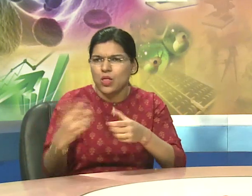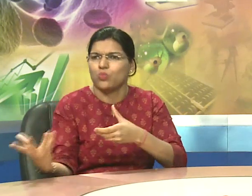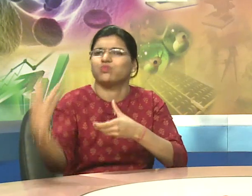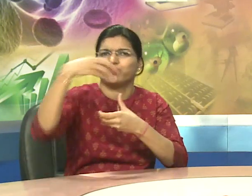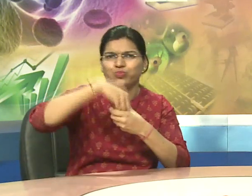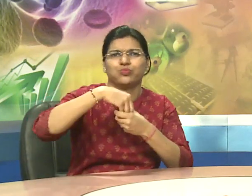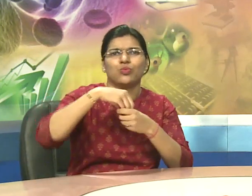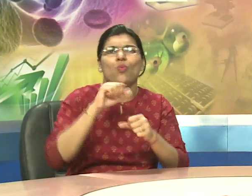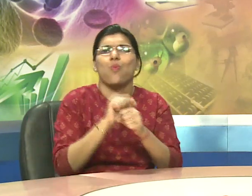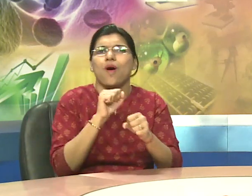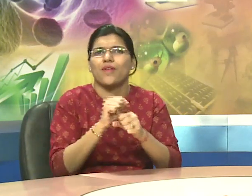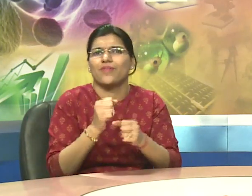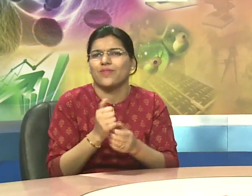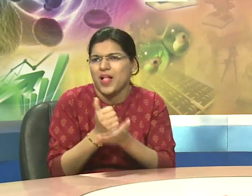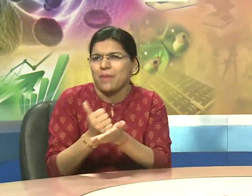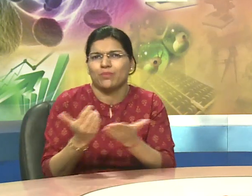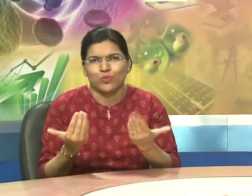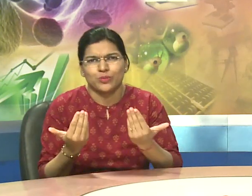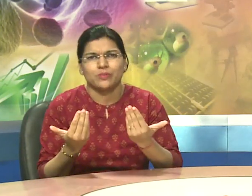there are person who help in labor.